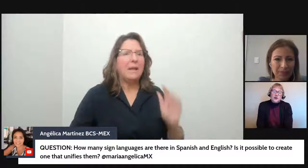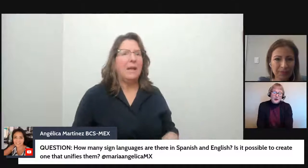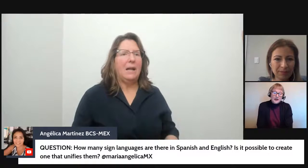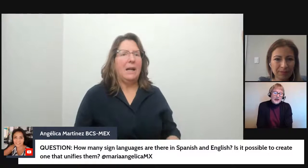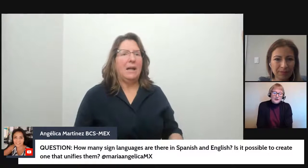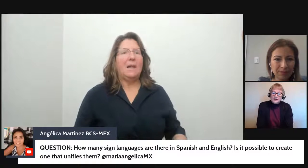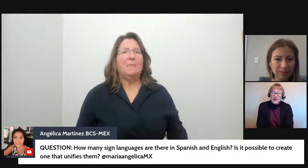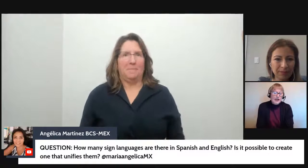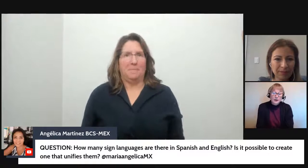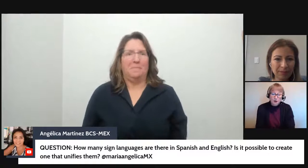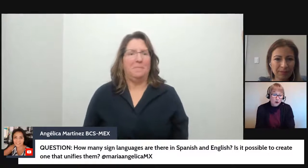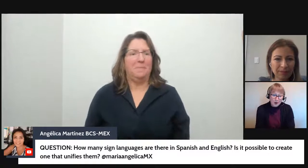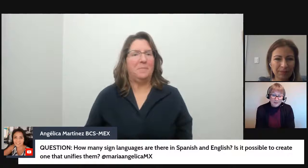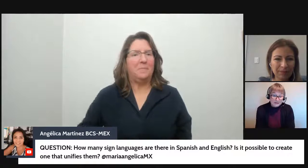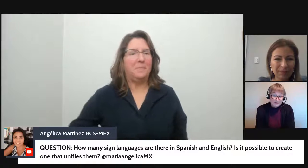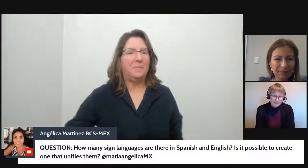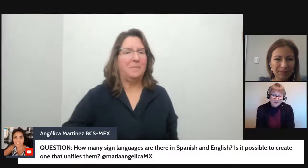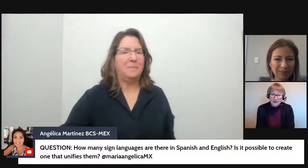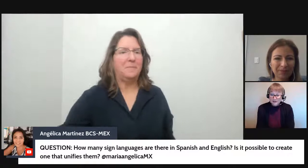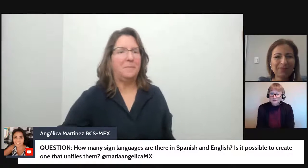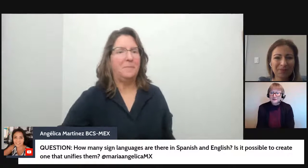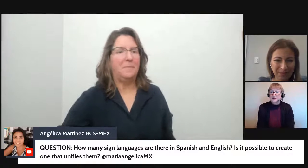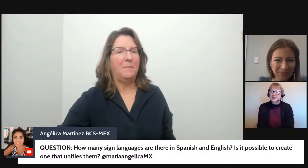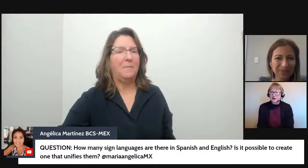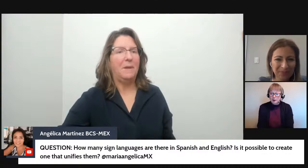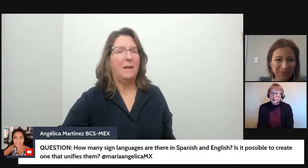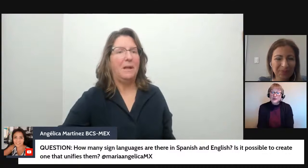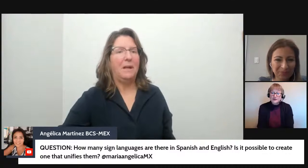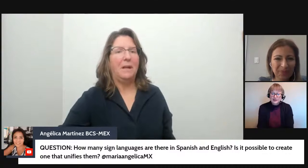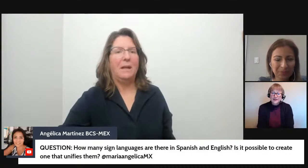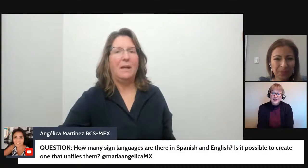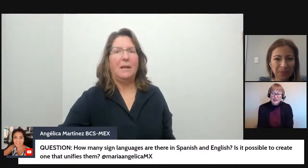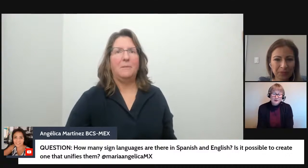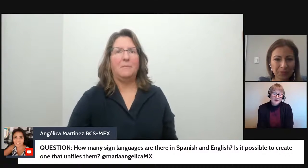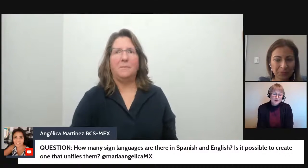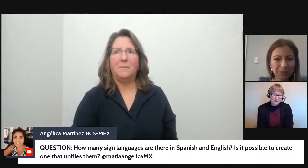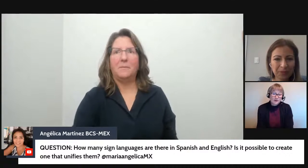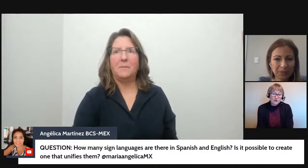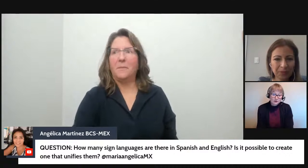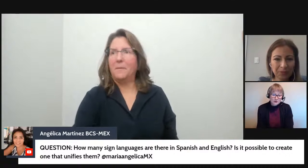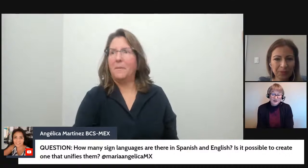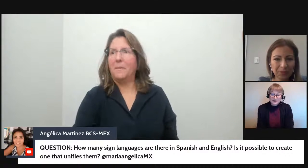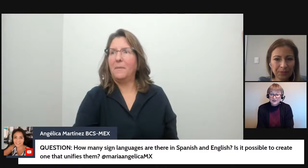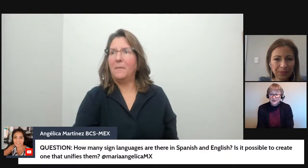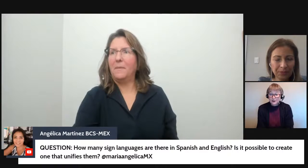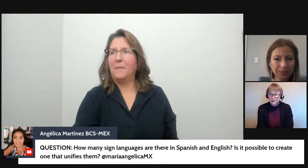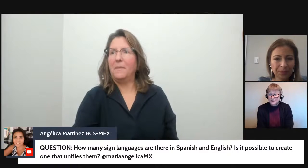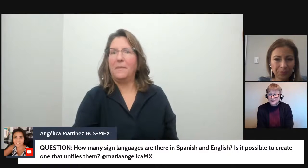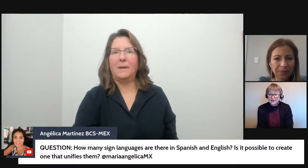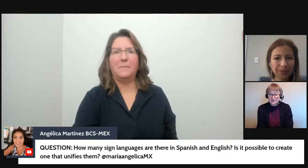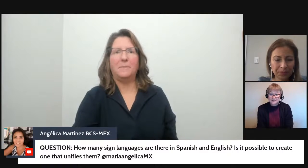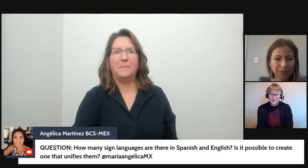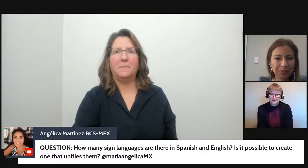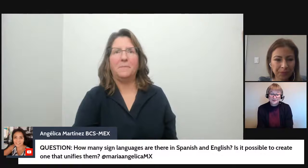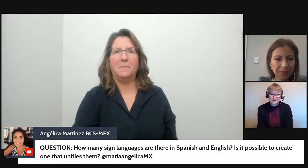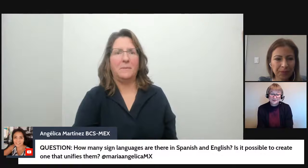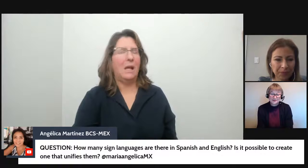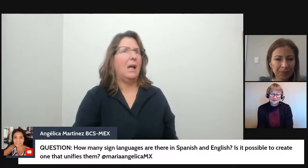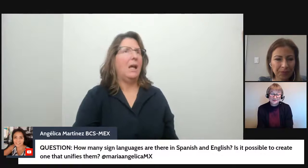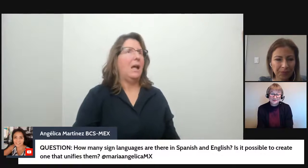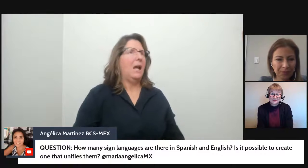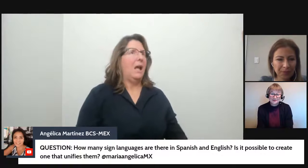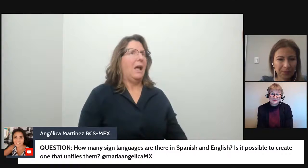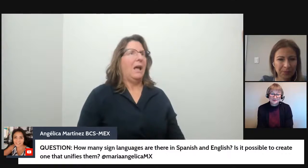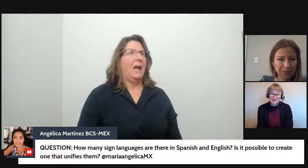so the quick answer is I don't know how many, but there will be different sign languages from different regions and different communities.